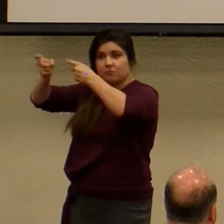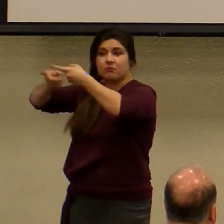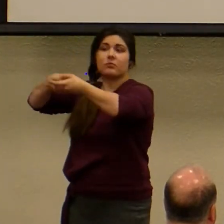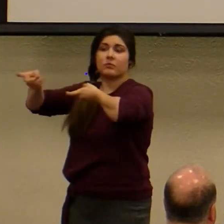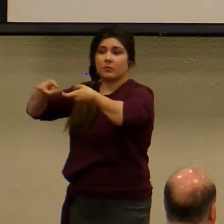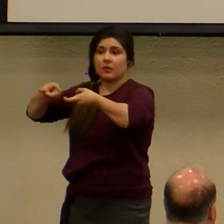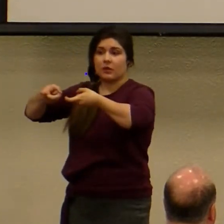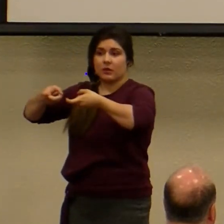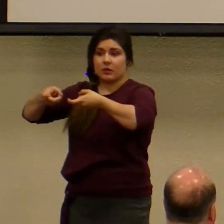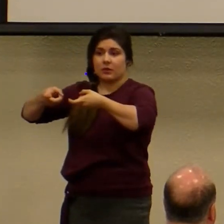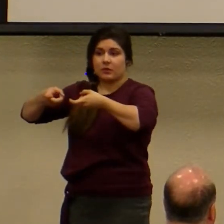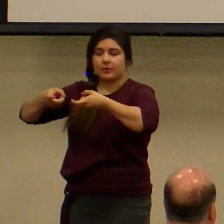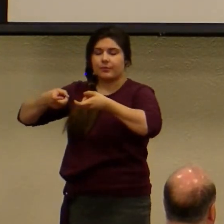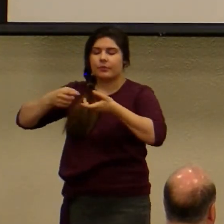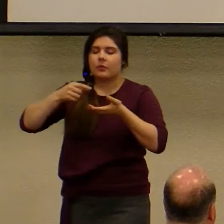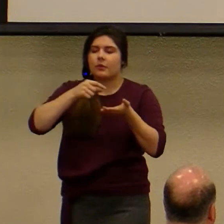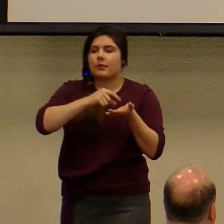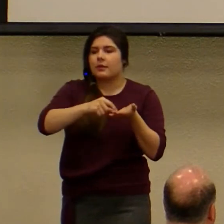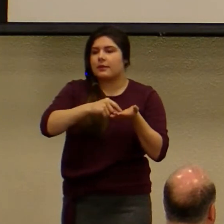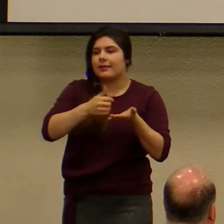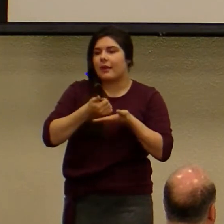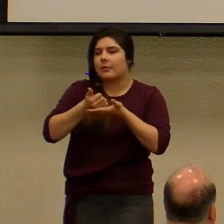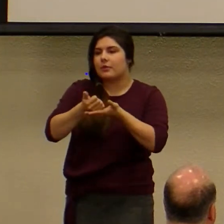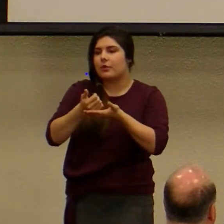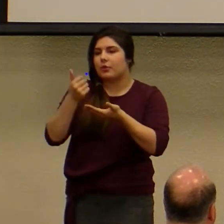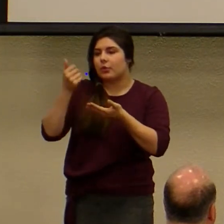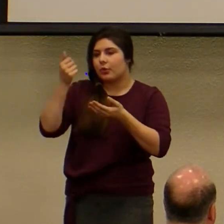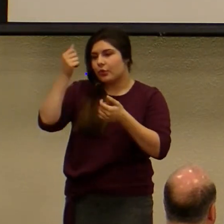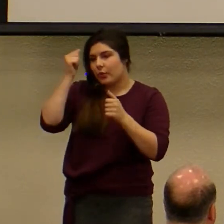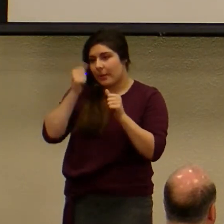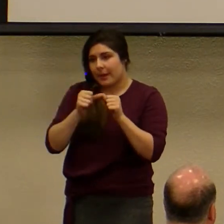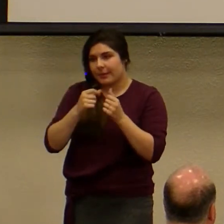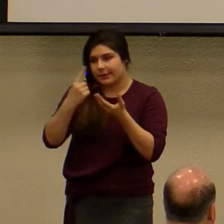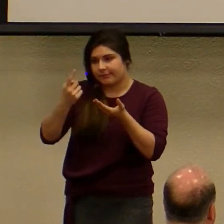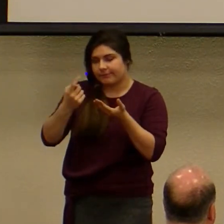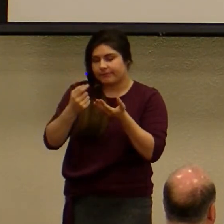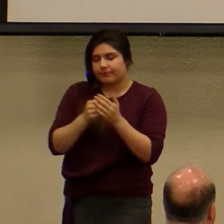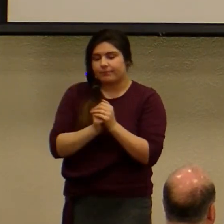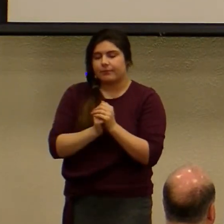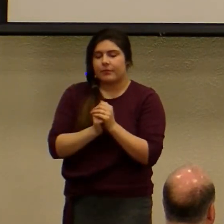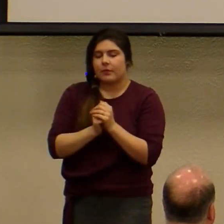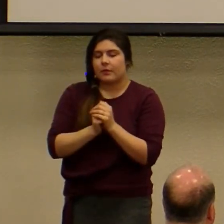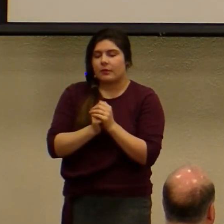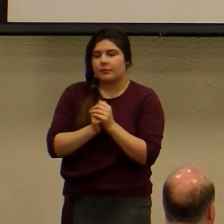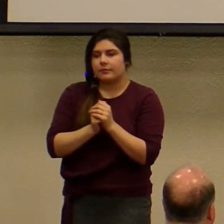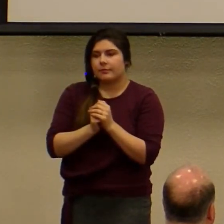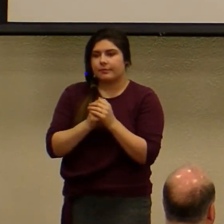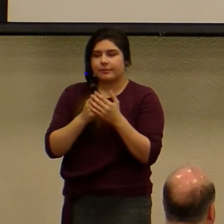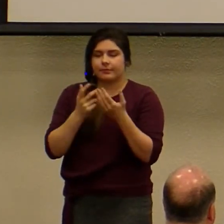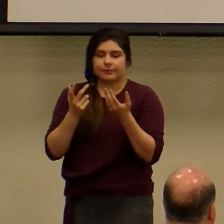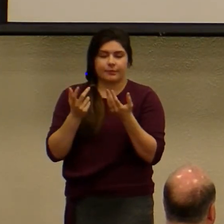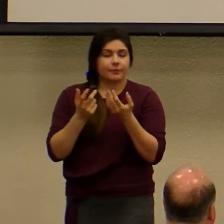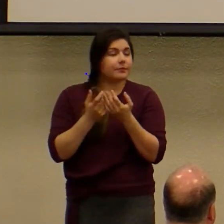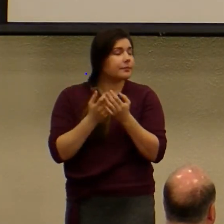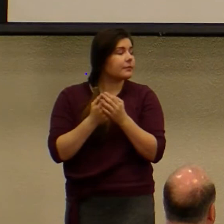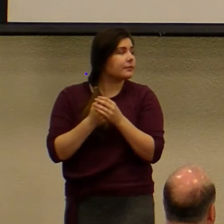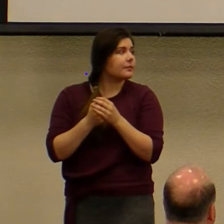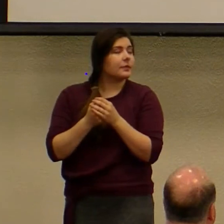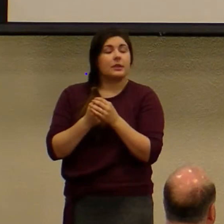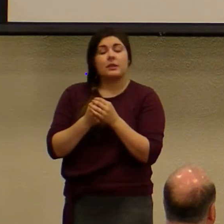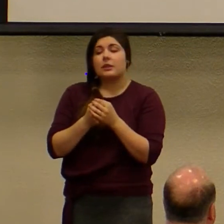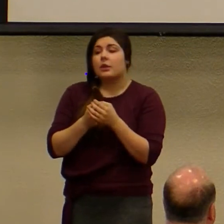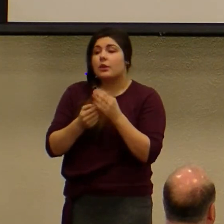One of the things that this text helps us to remember before I move to the second clause, one of the things this text helps us to remember is